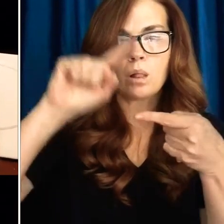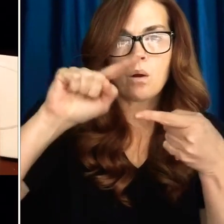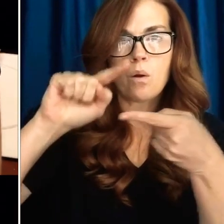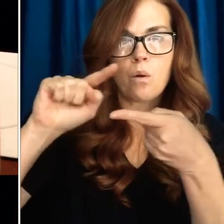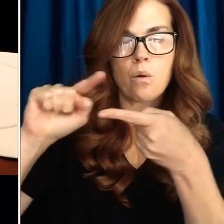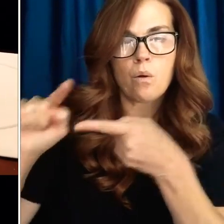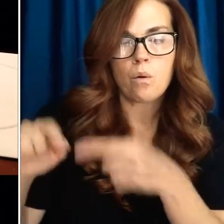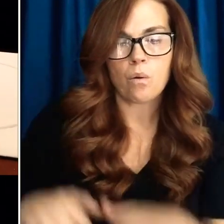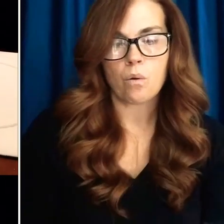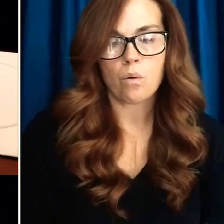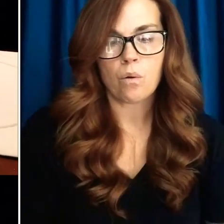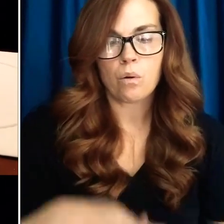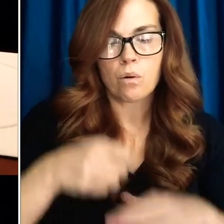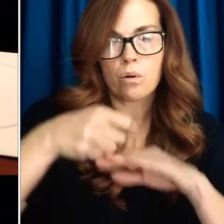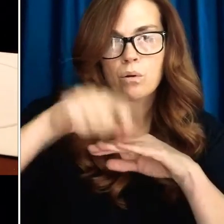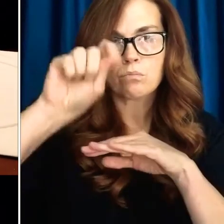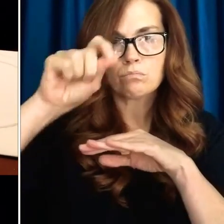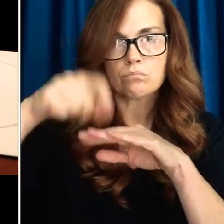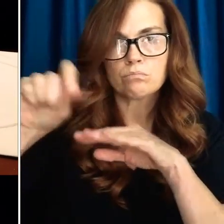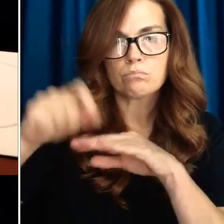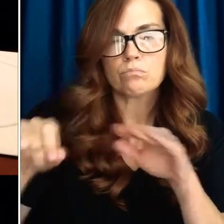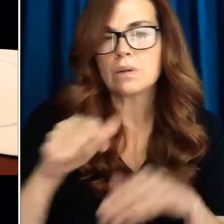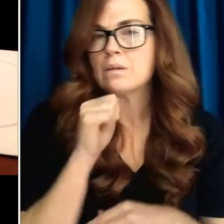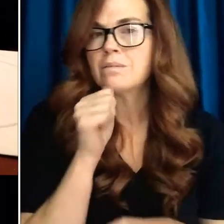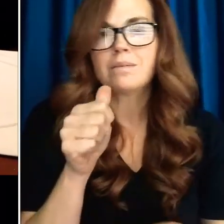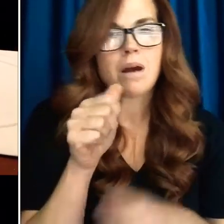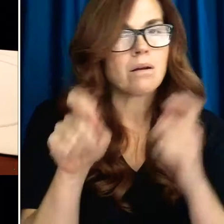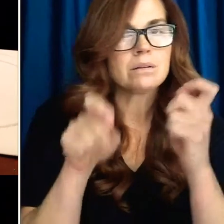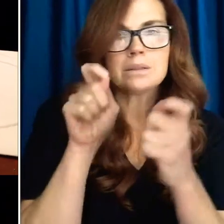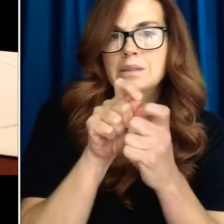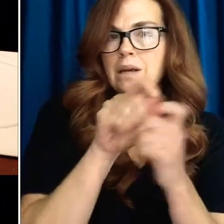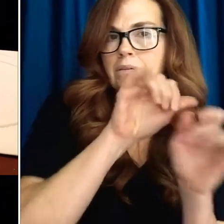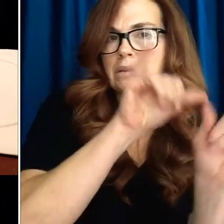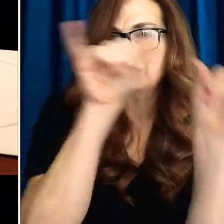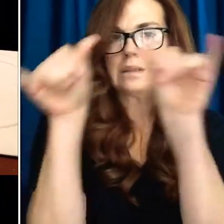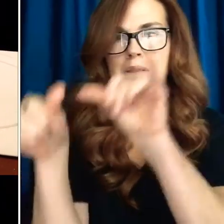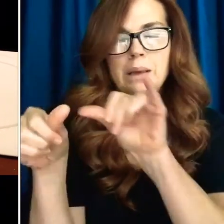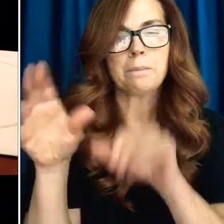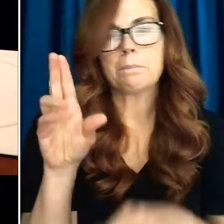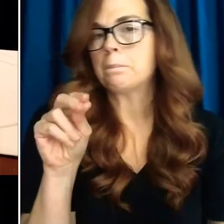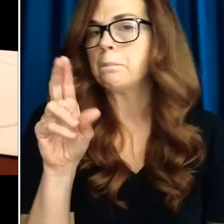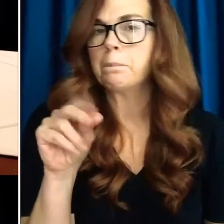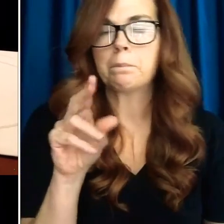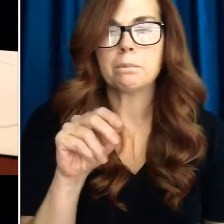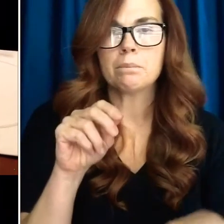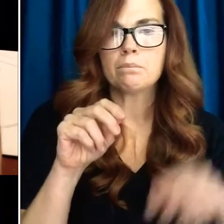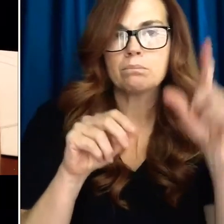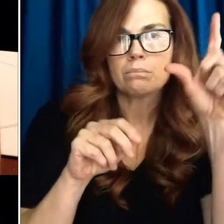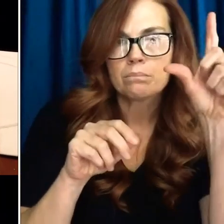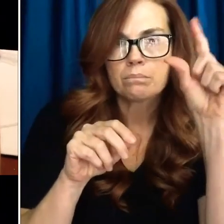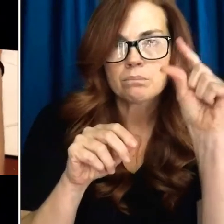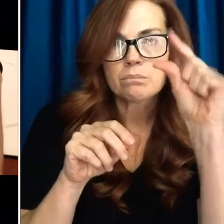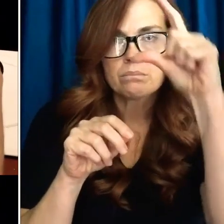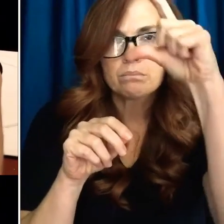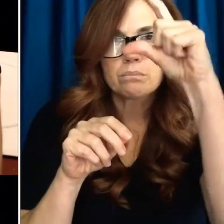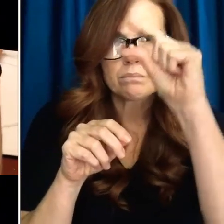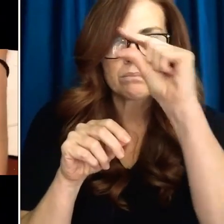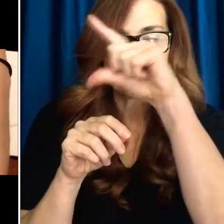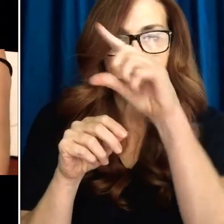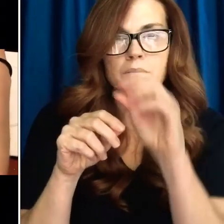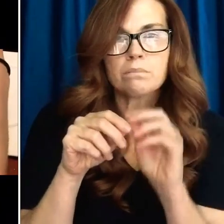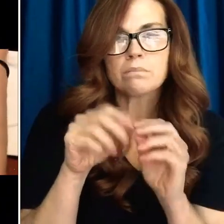So a little kind of a hard flick. You don't want them uniform. Some are longer, some are